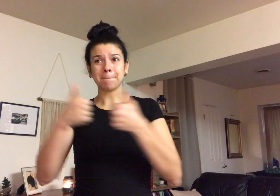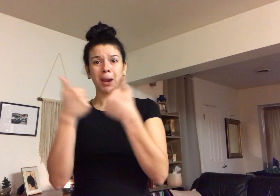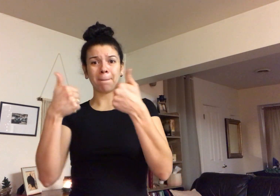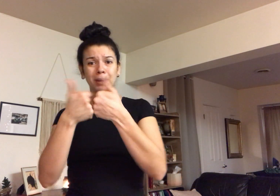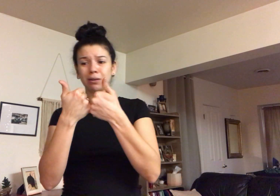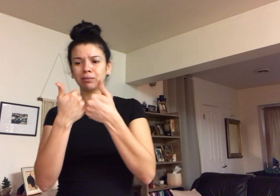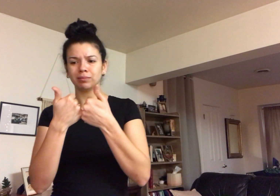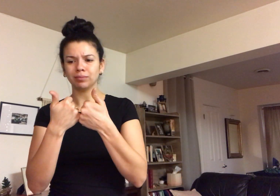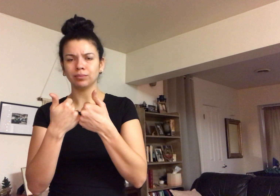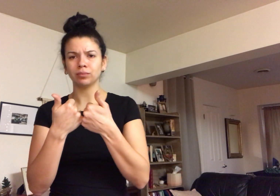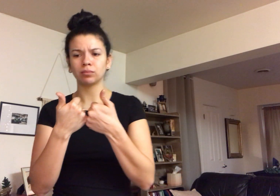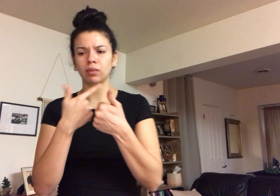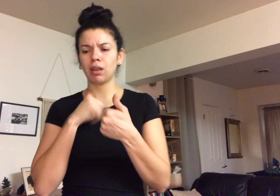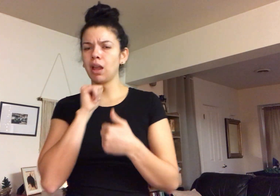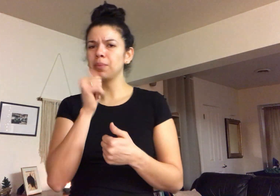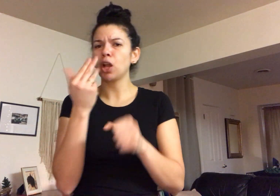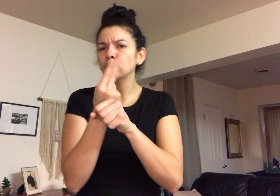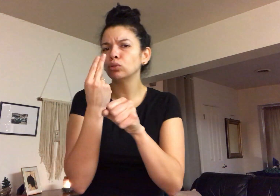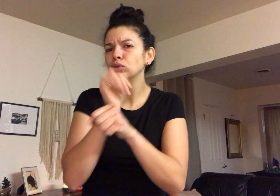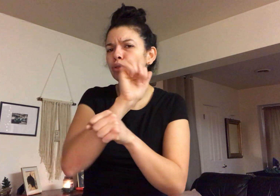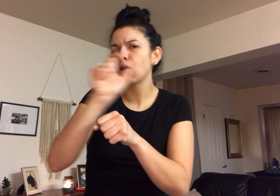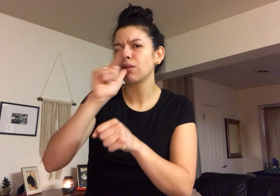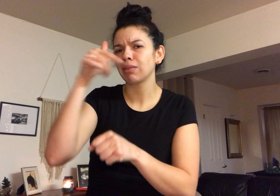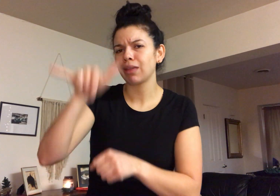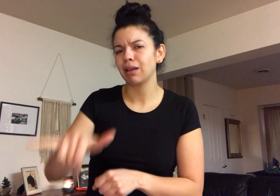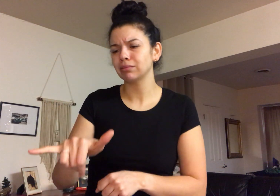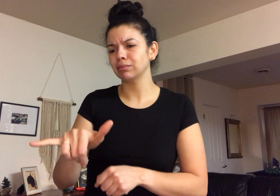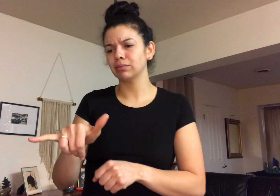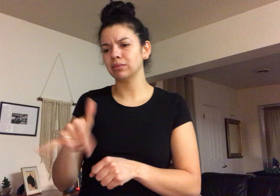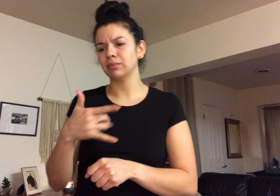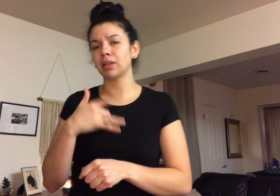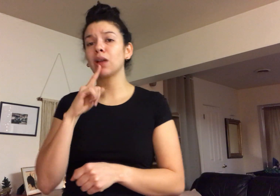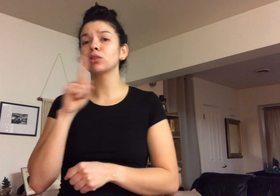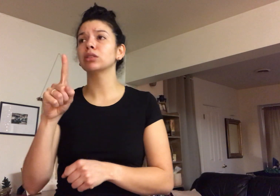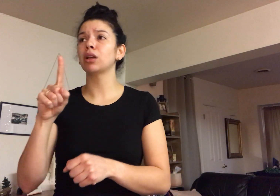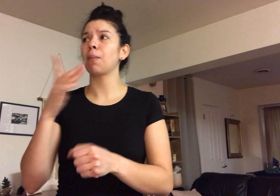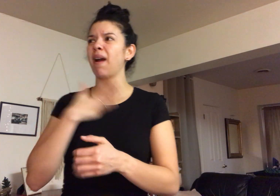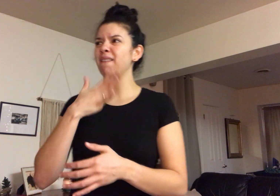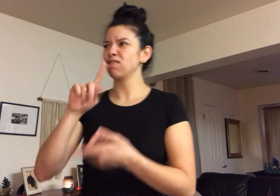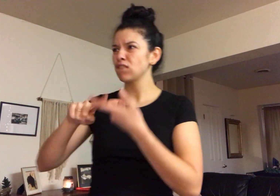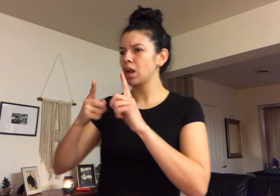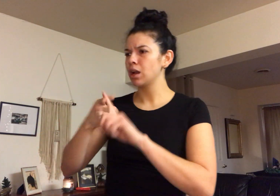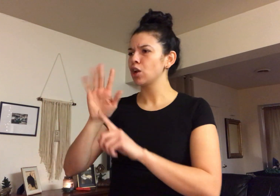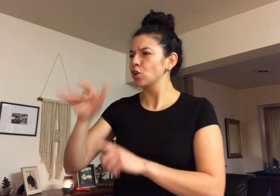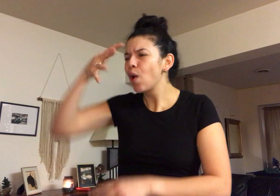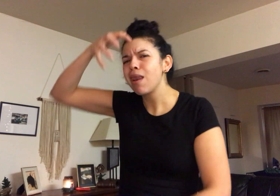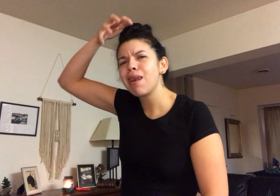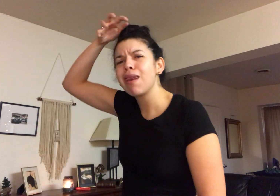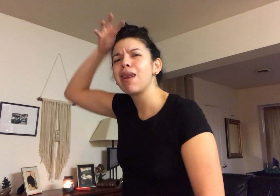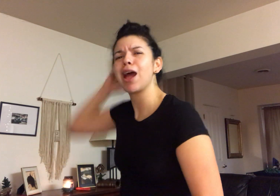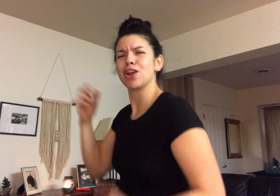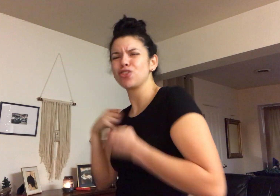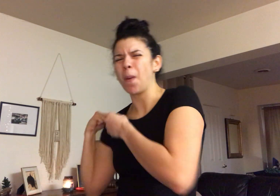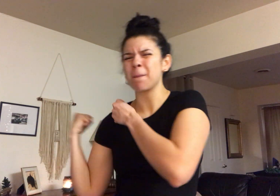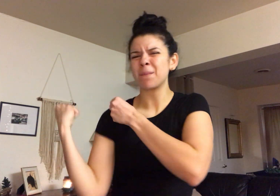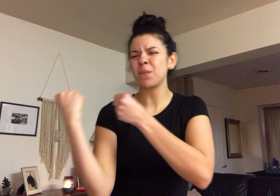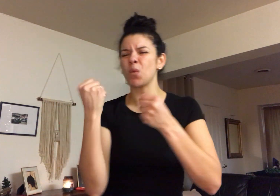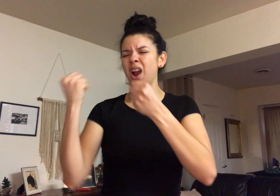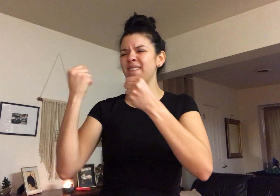not let silence wrap itself around my indecision. I will tell Christian that he is a lion, a sanctuary of bravery and brilliance. I will ask that